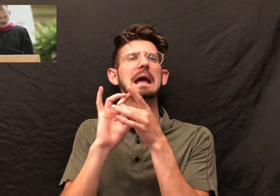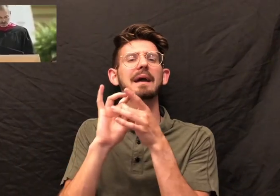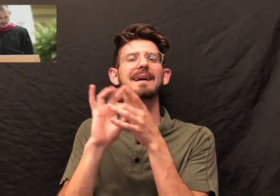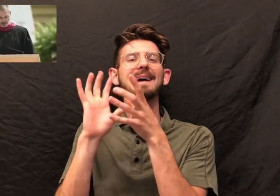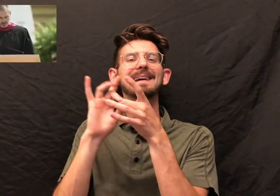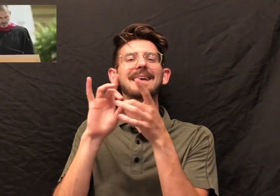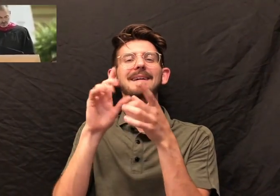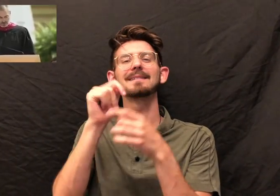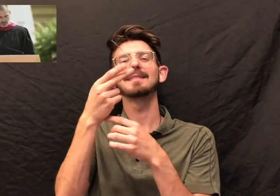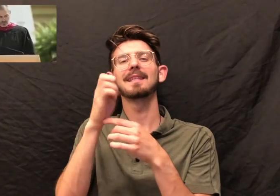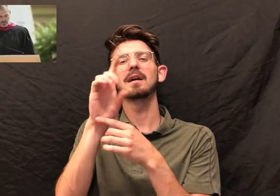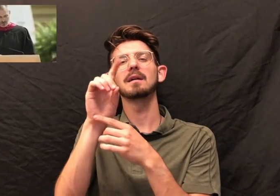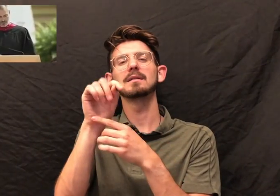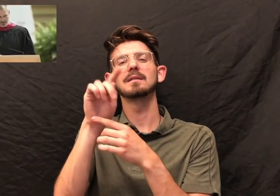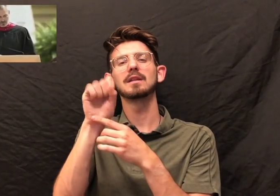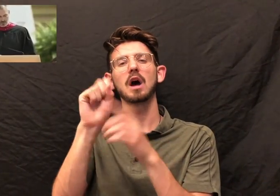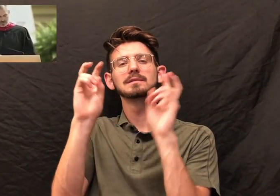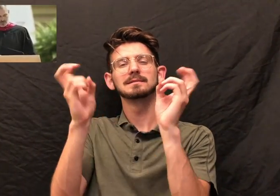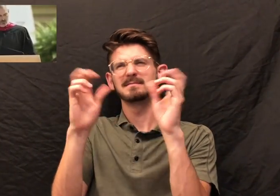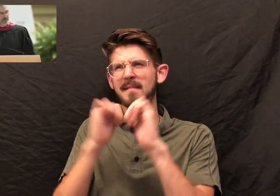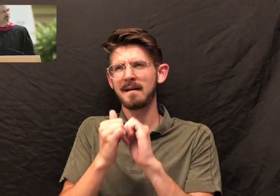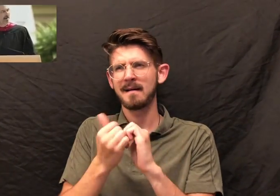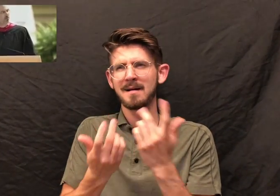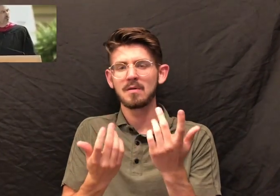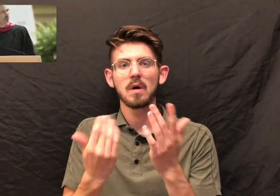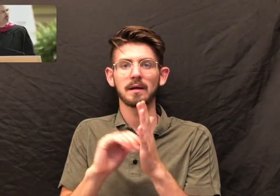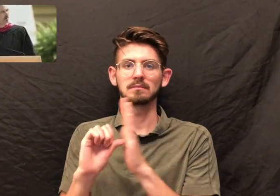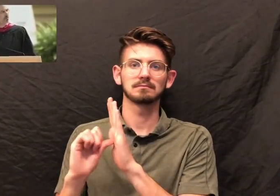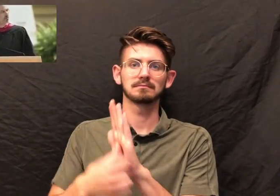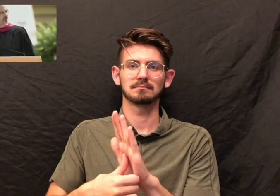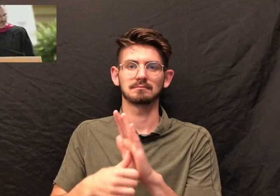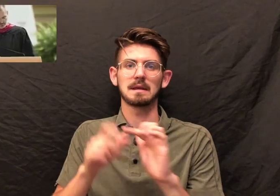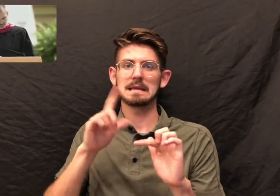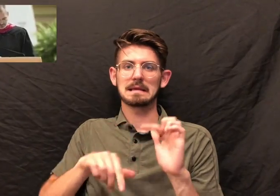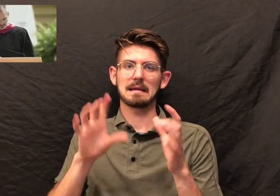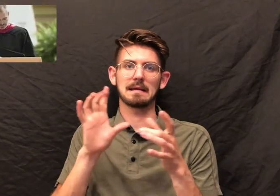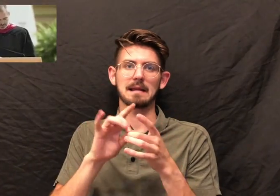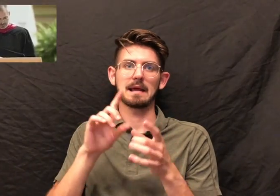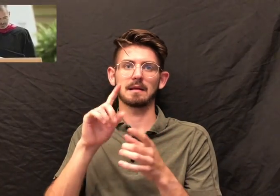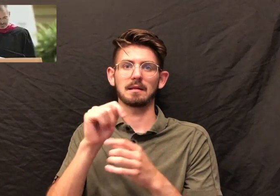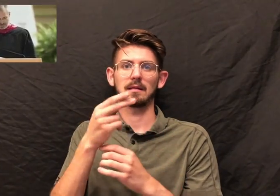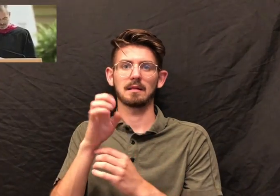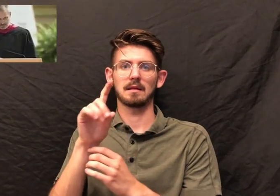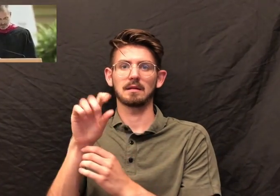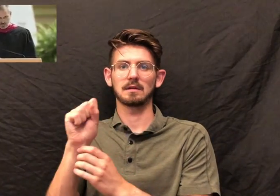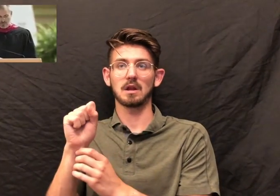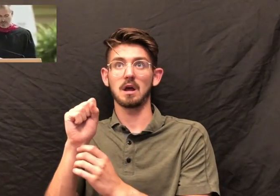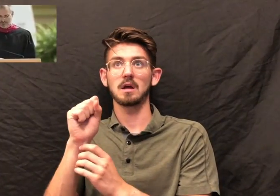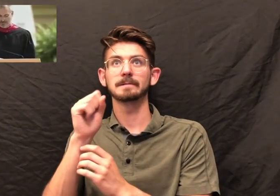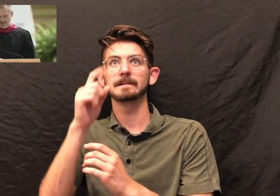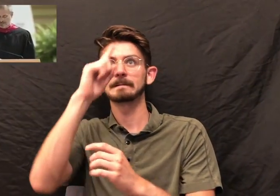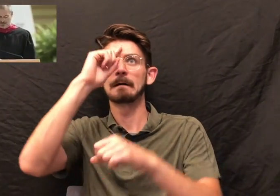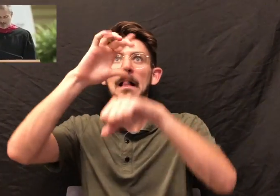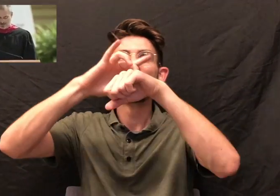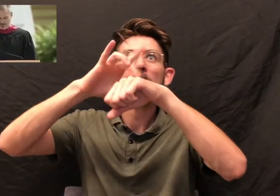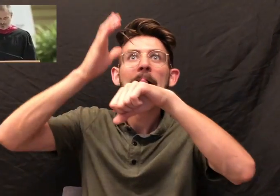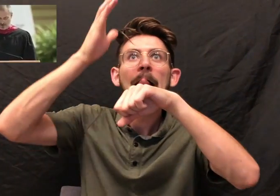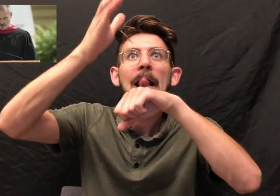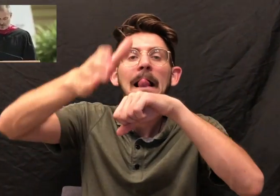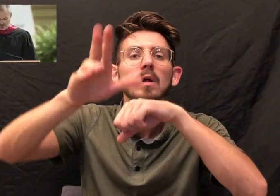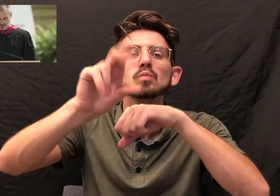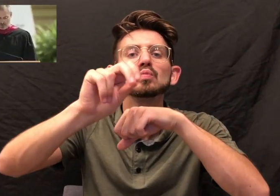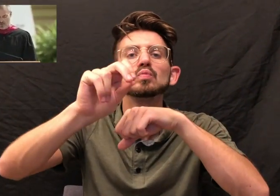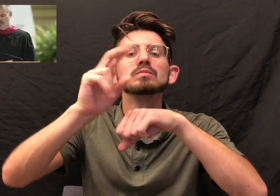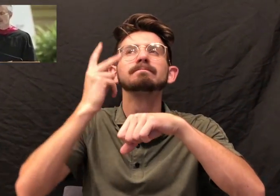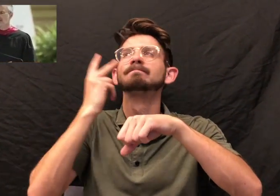backwards 10 years later. Again, you can't connect the dots looking forward. You can only connect them looking backwards. So you